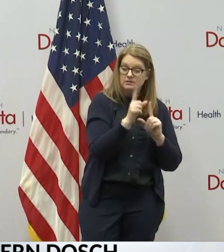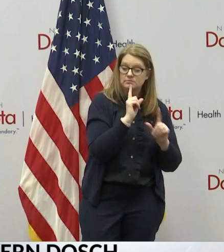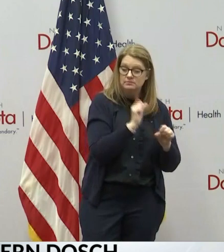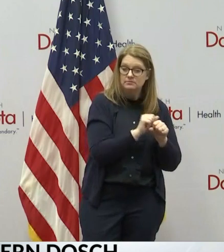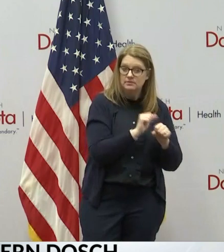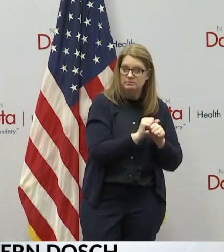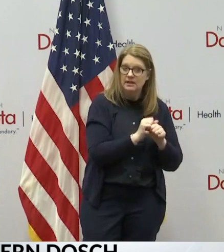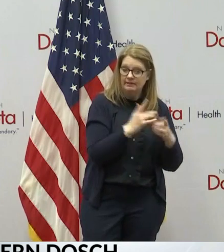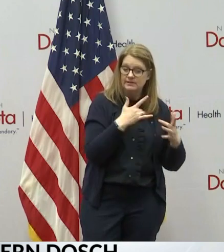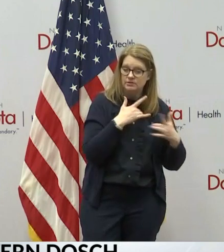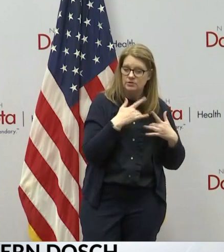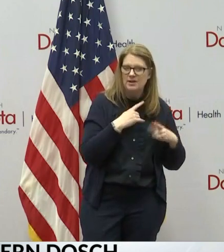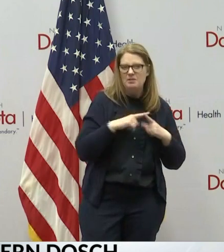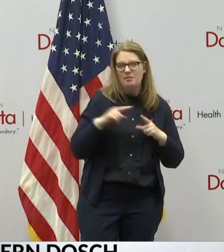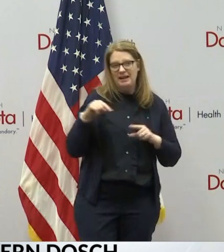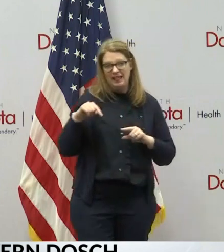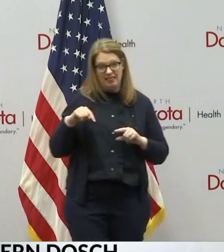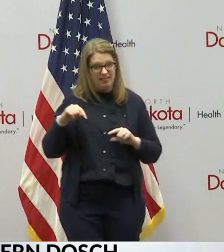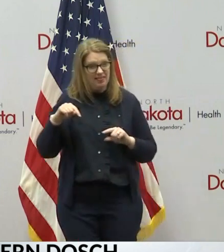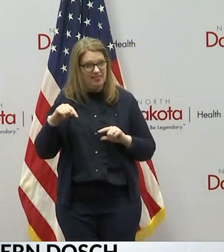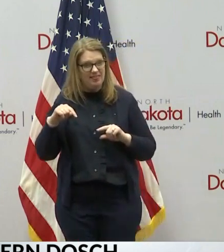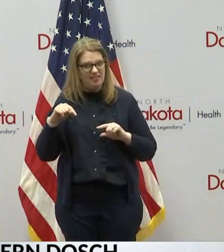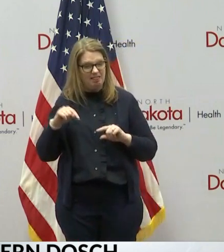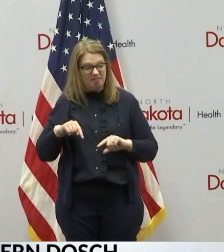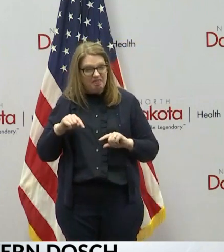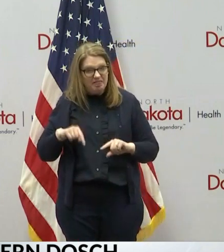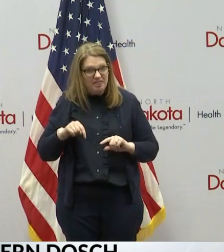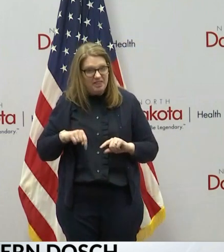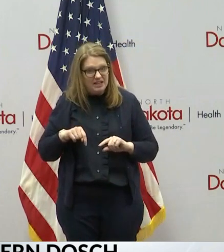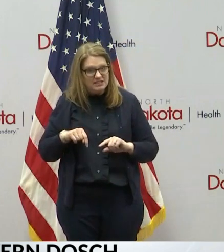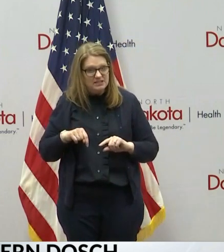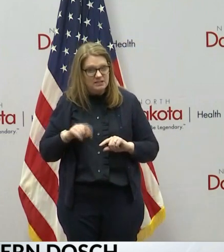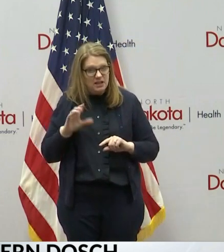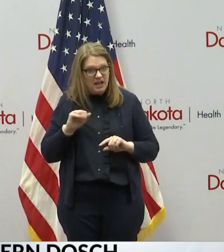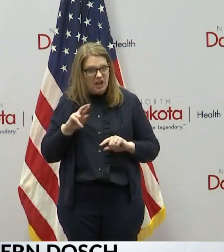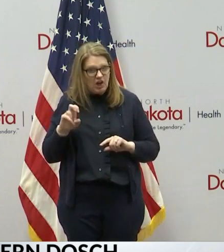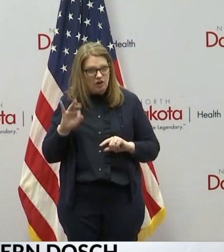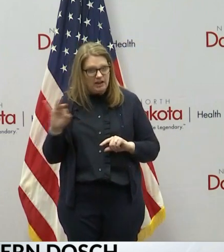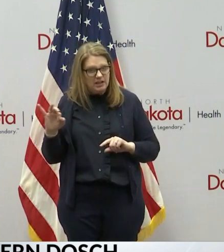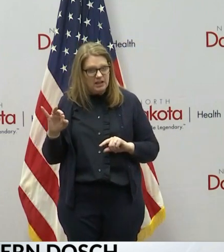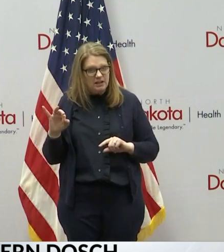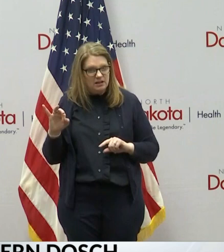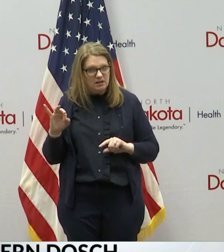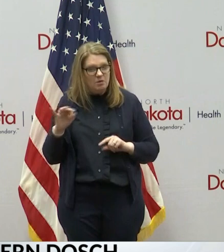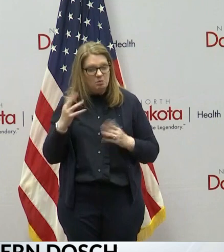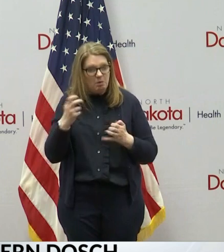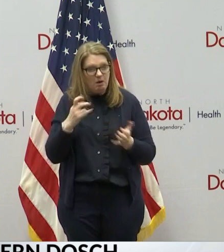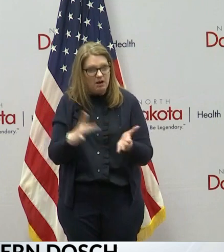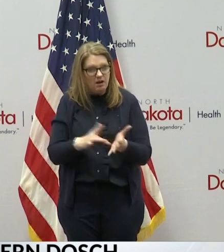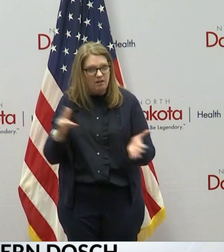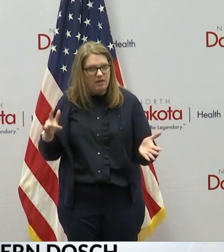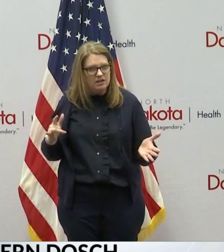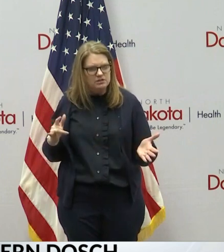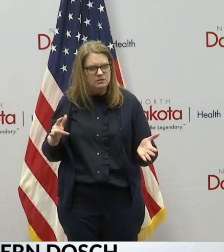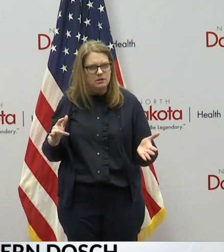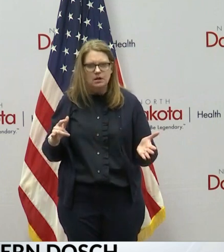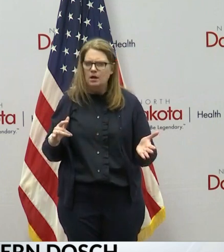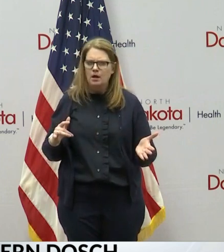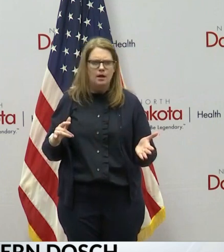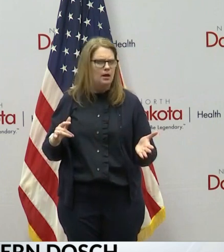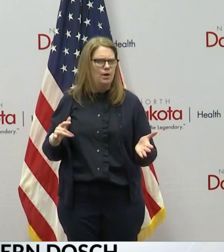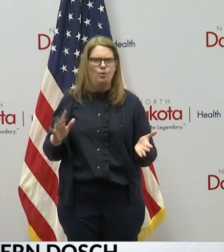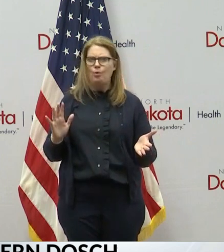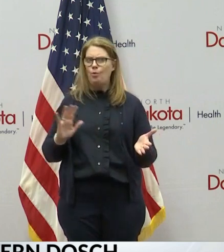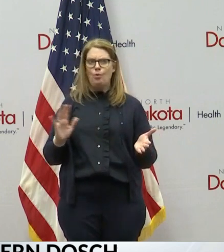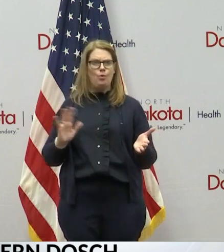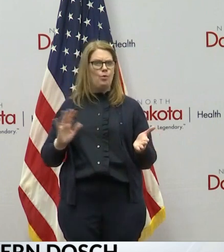that this initiative is not nefarious. We are doing everything we can to pull every bit of technology out